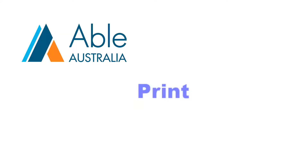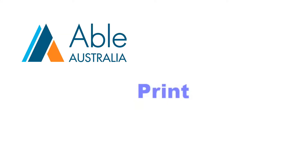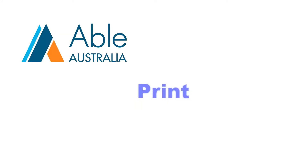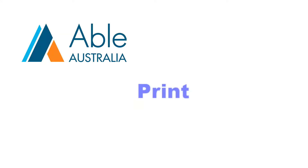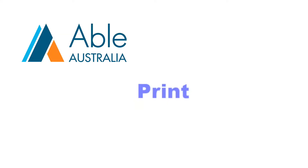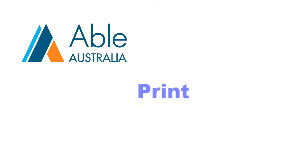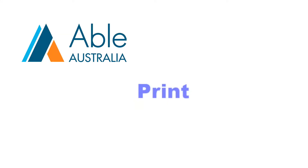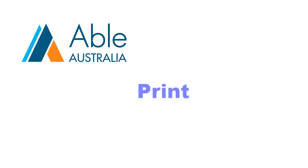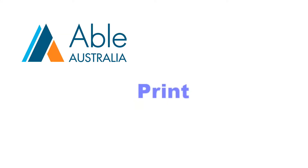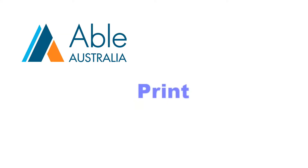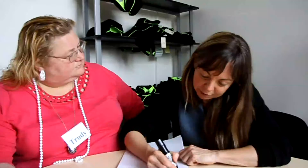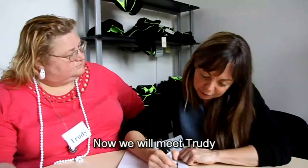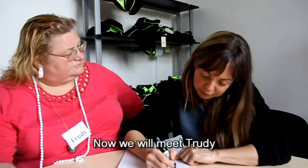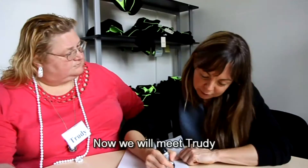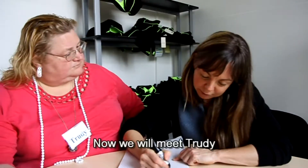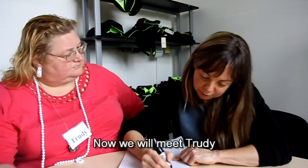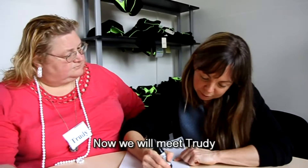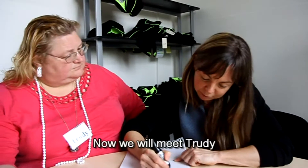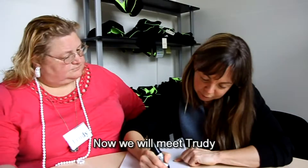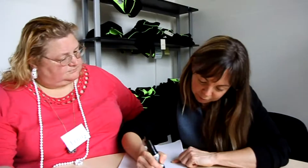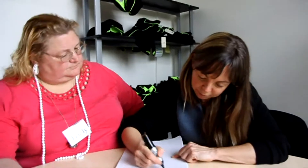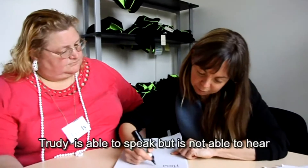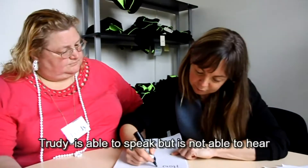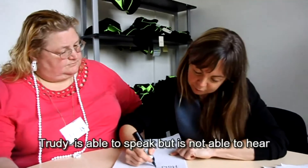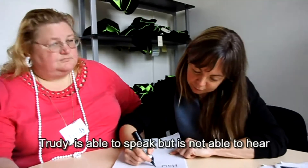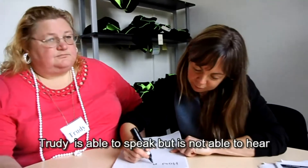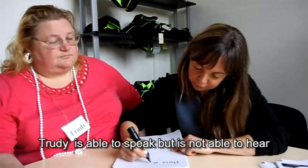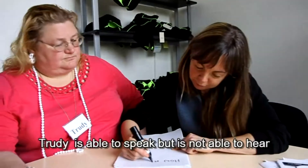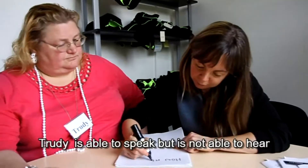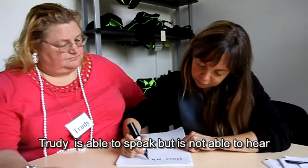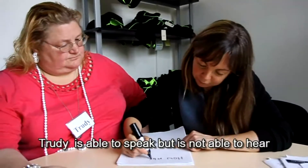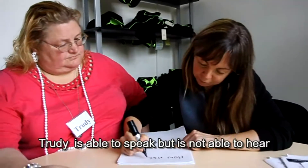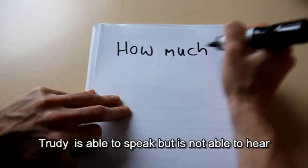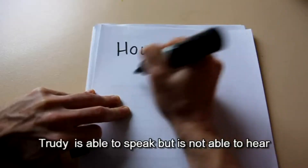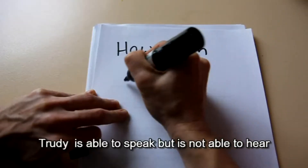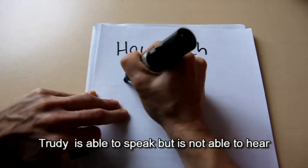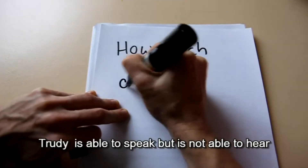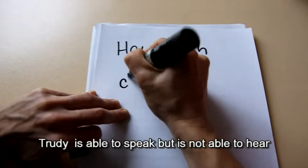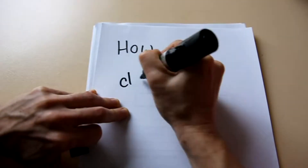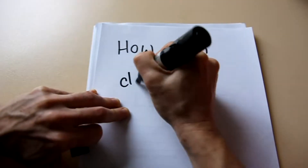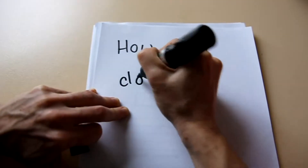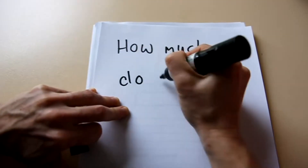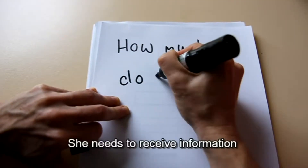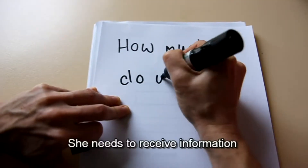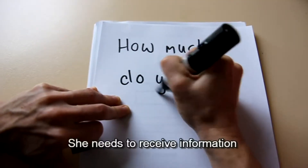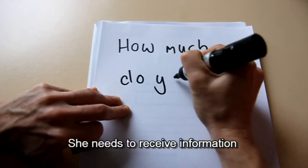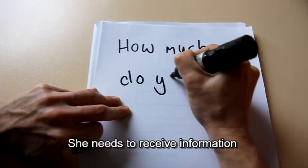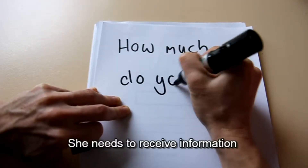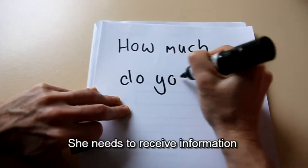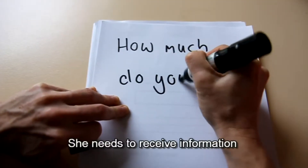Print. Now we'll meet Trudy. Trudy is able to speak but is not able to hear. She needs to receive